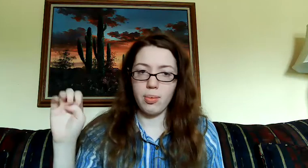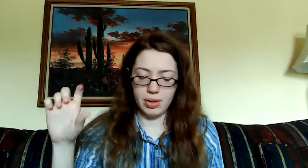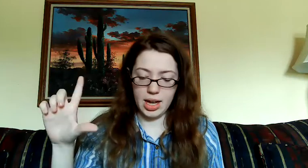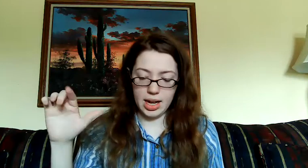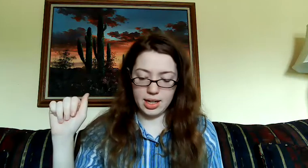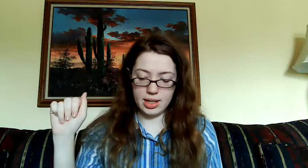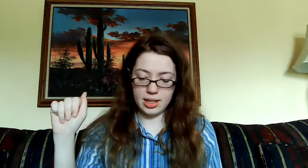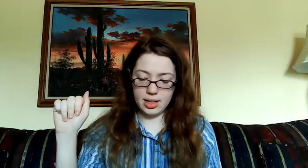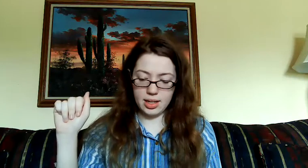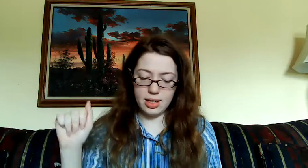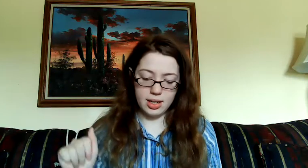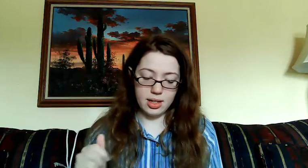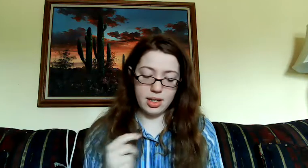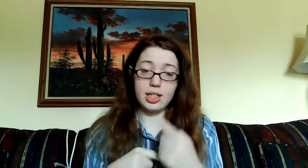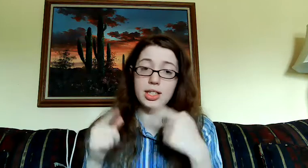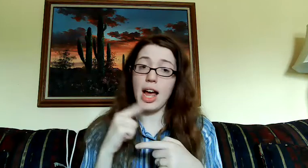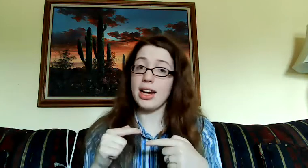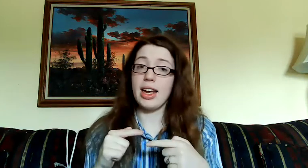formula to signing